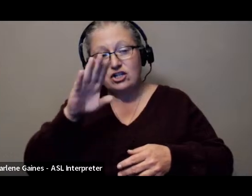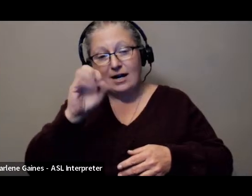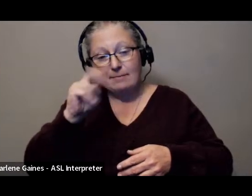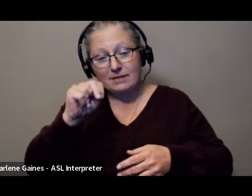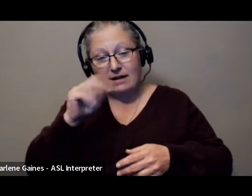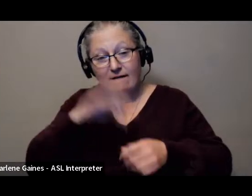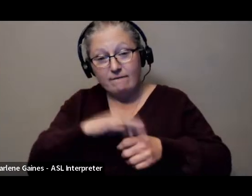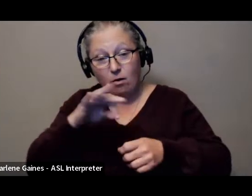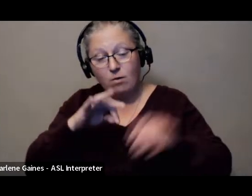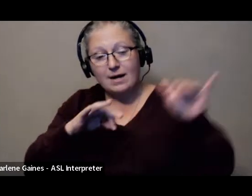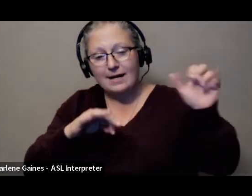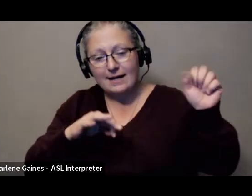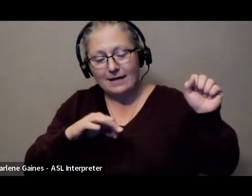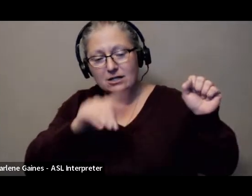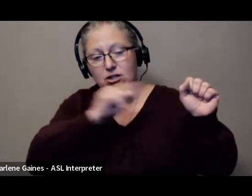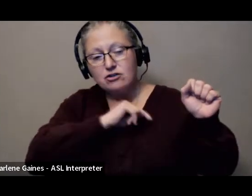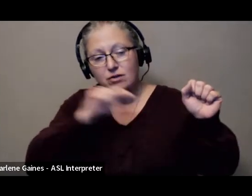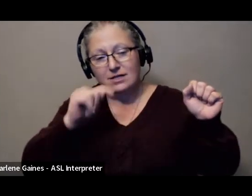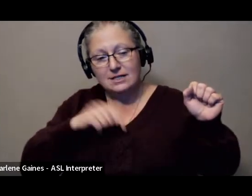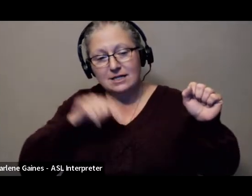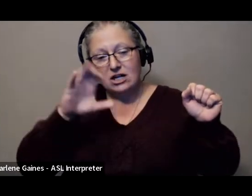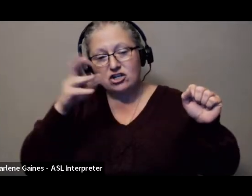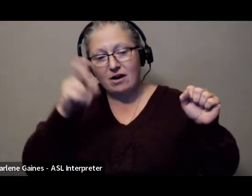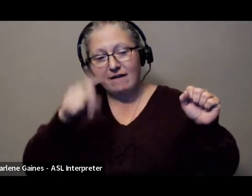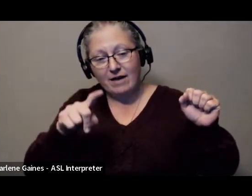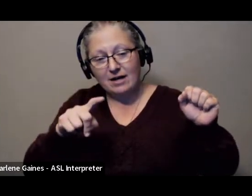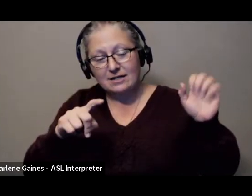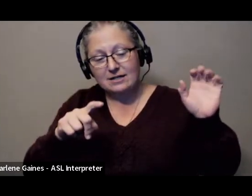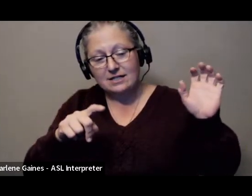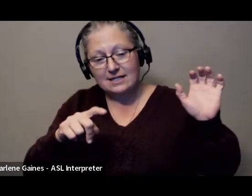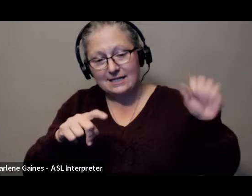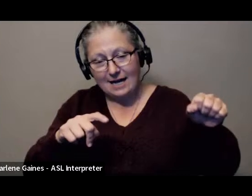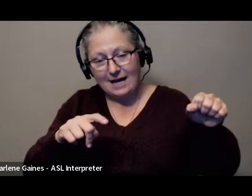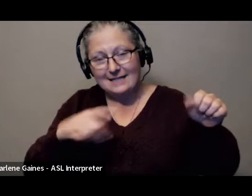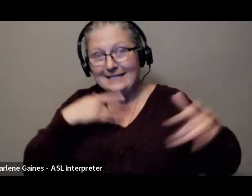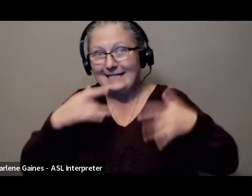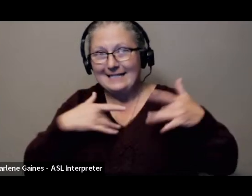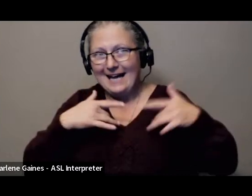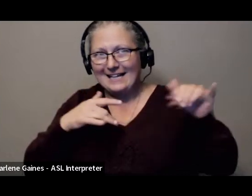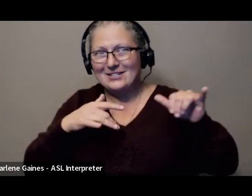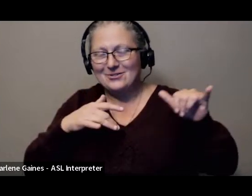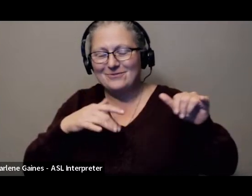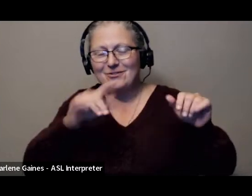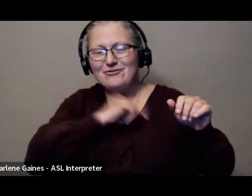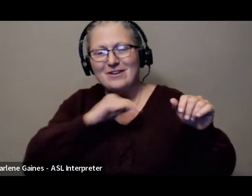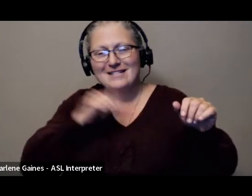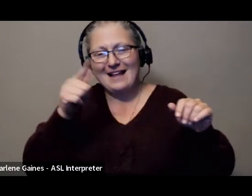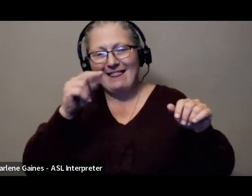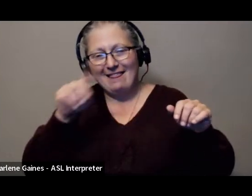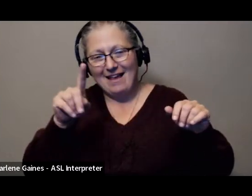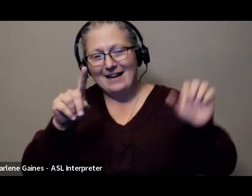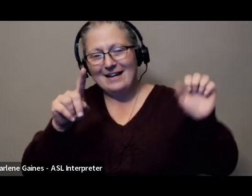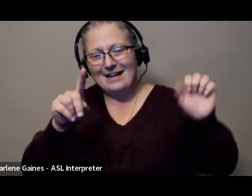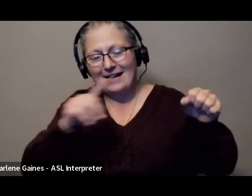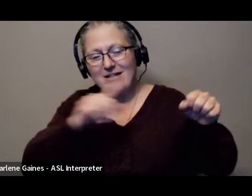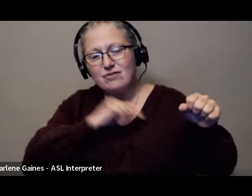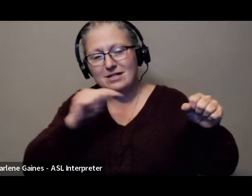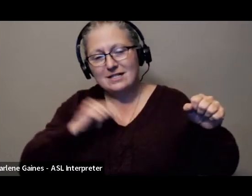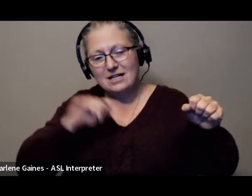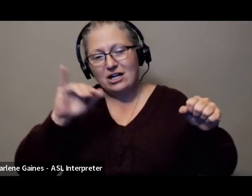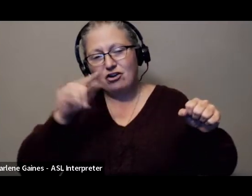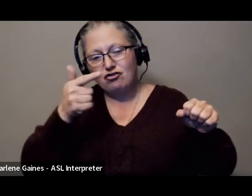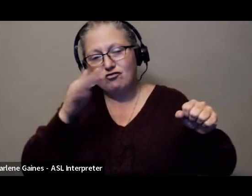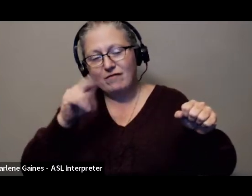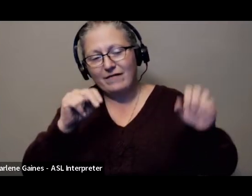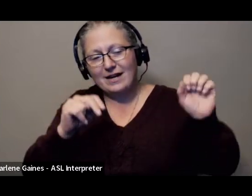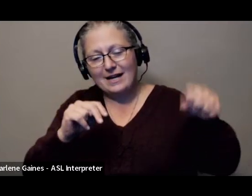do you vote? Yes. Trustee Chavez, how do you vote? Yes, and this is exciting too. Trustee Land, Yes. trustee